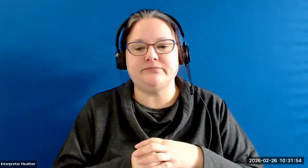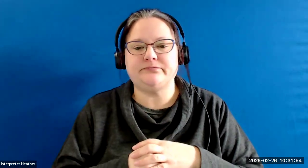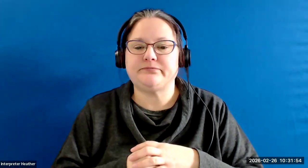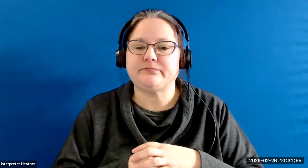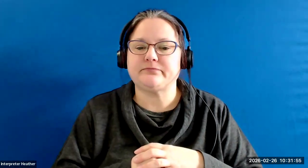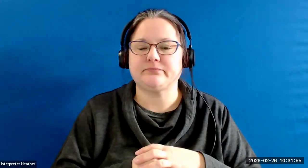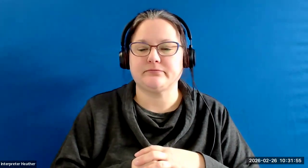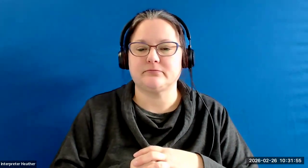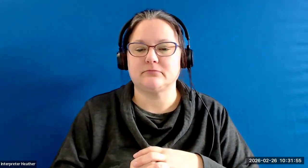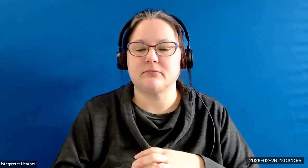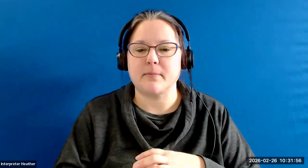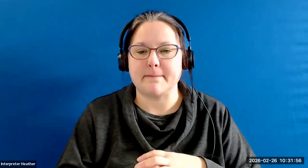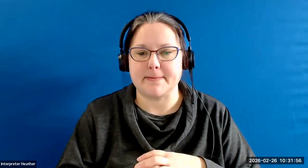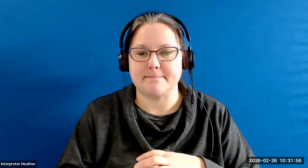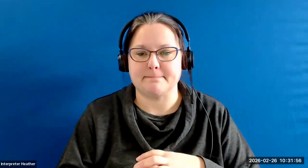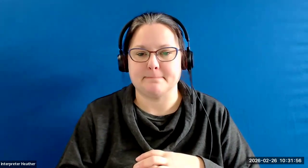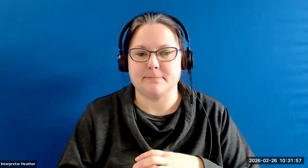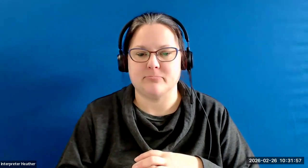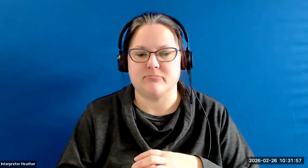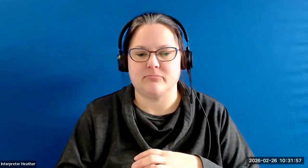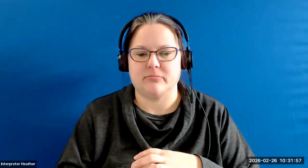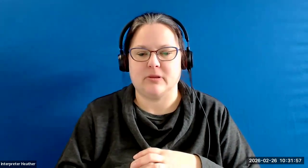of of my environment.